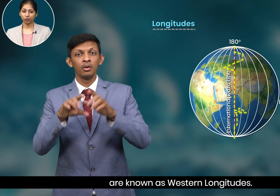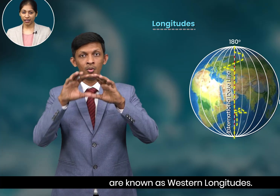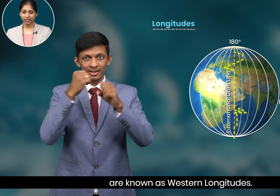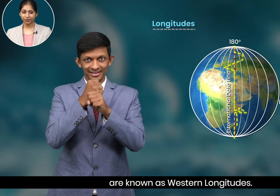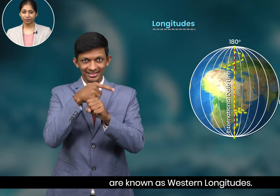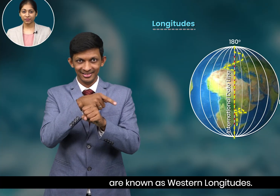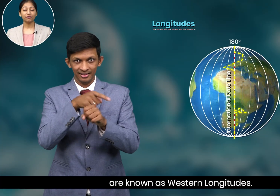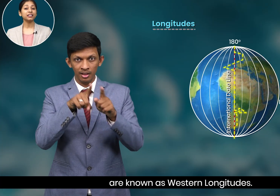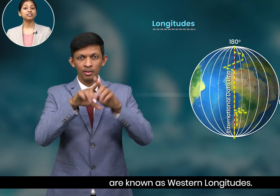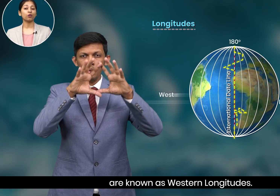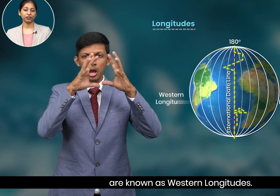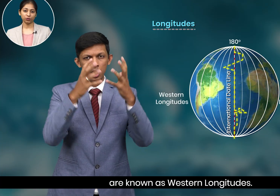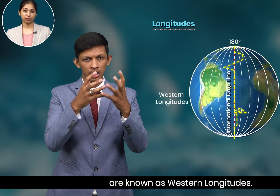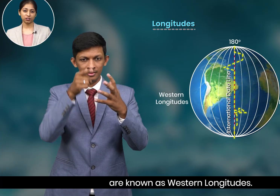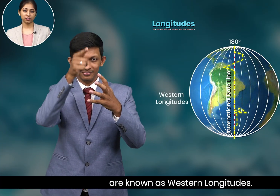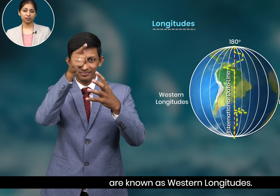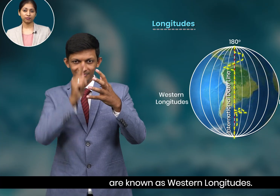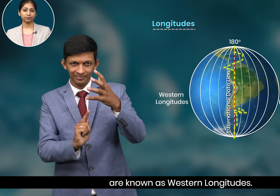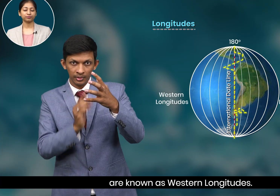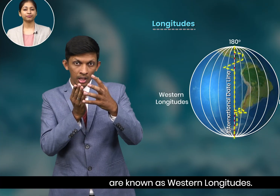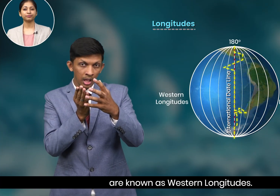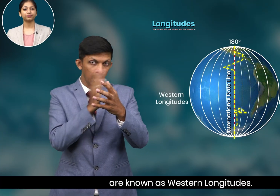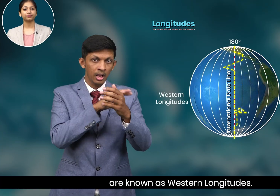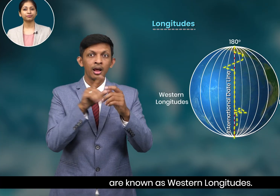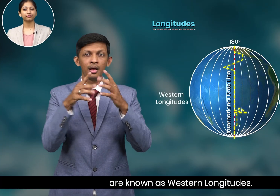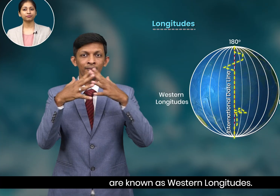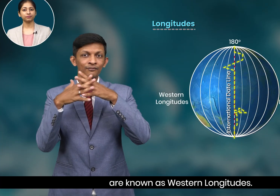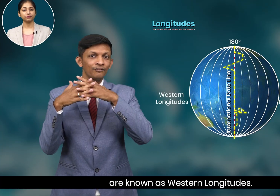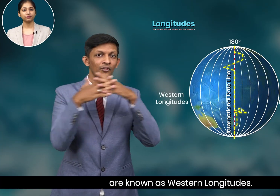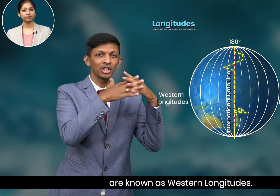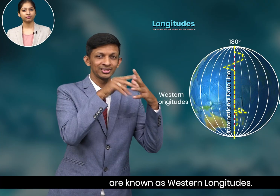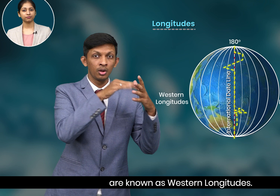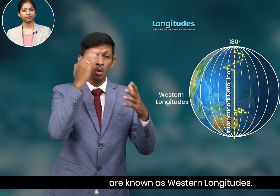are known as western longitudes.